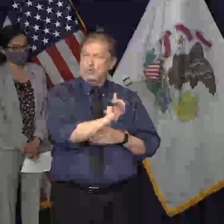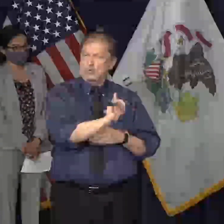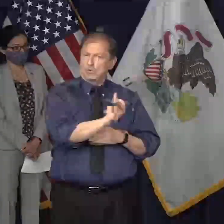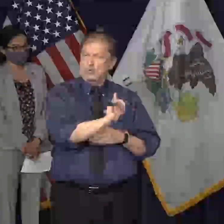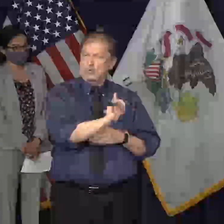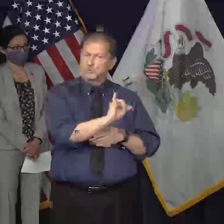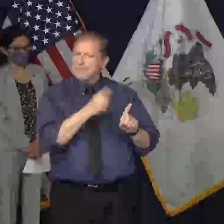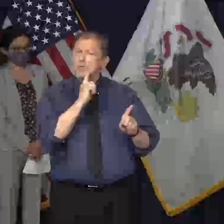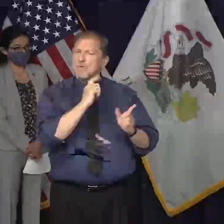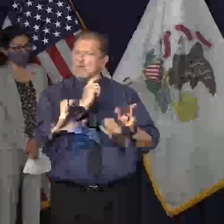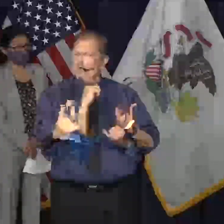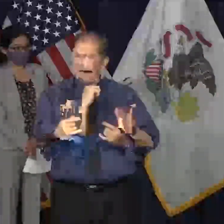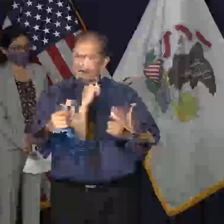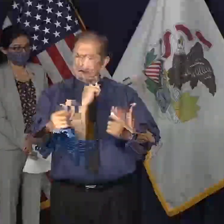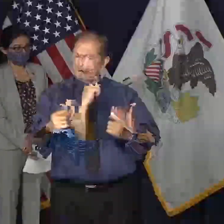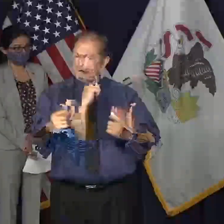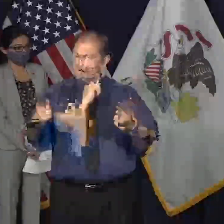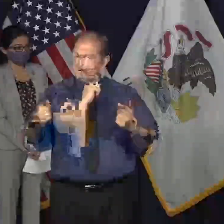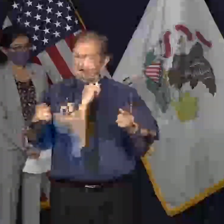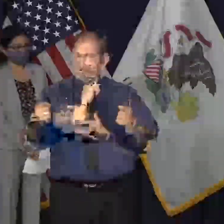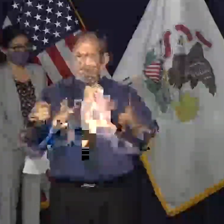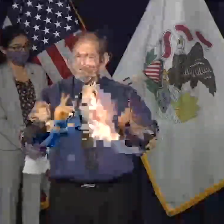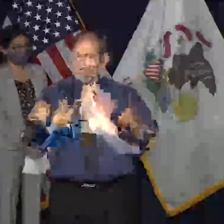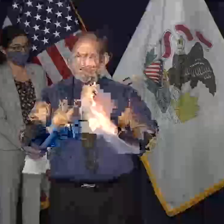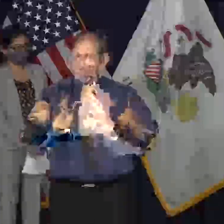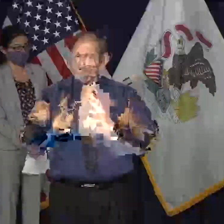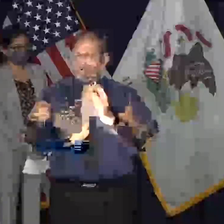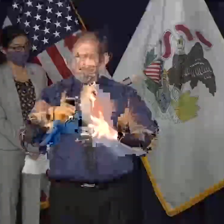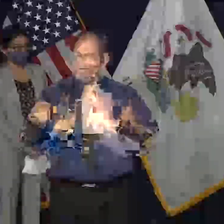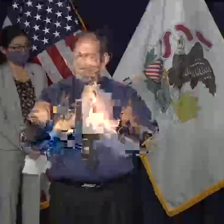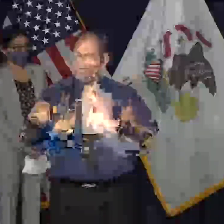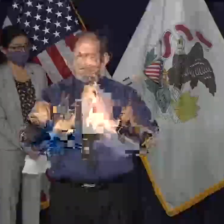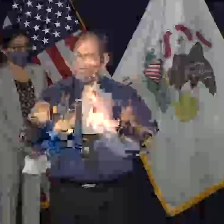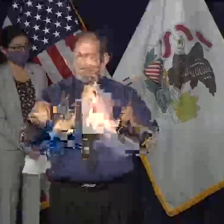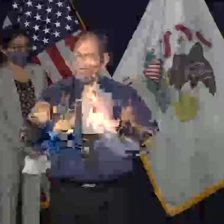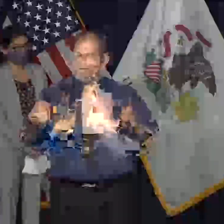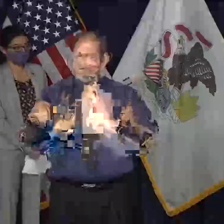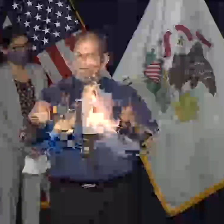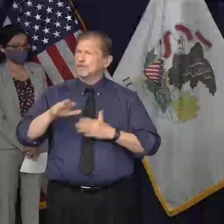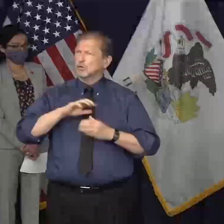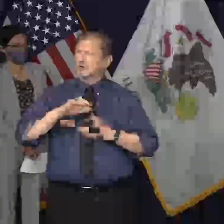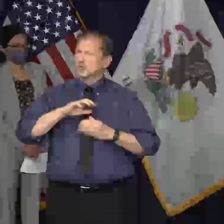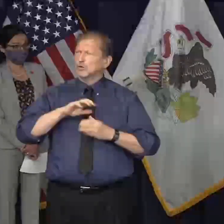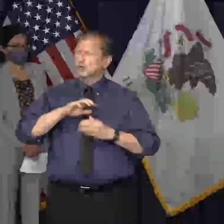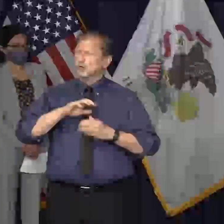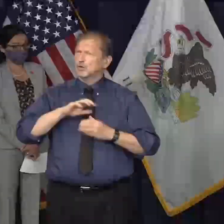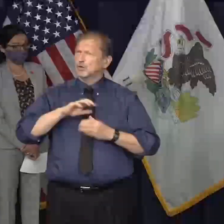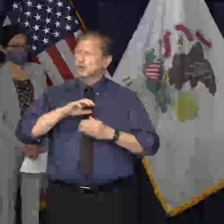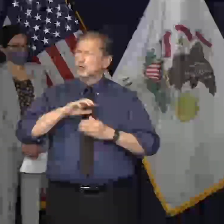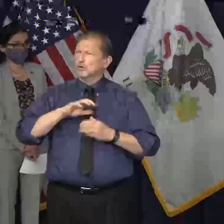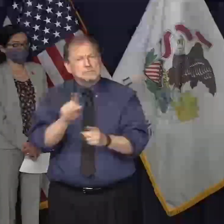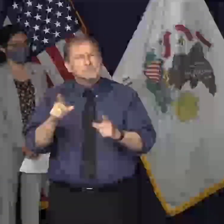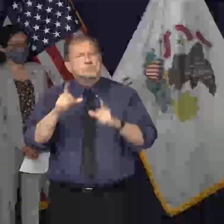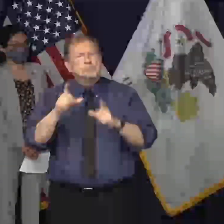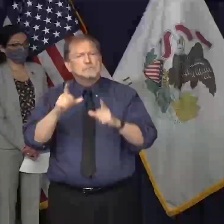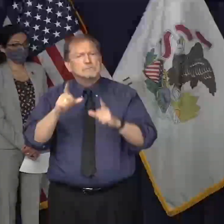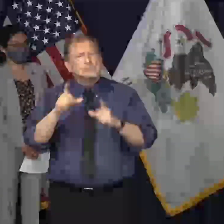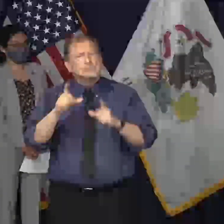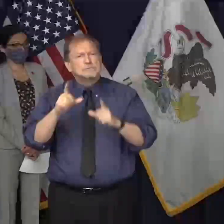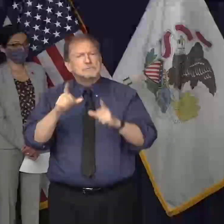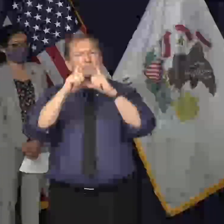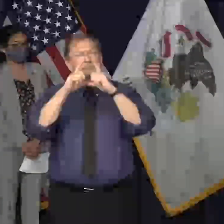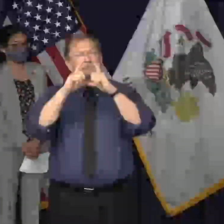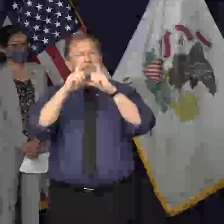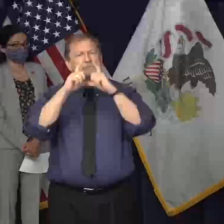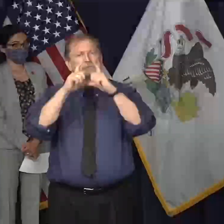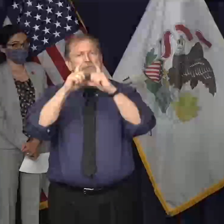covering requirement that took effect on May 1st. At this time, face coverings